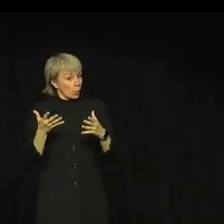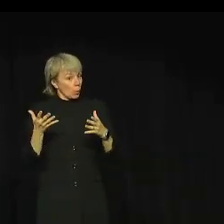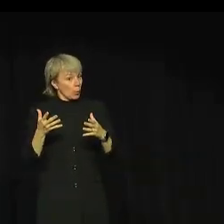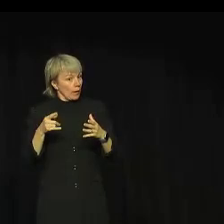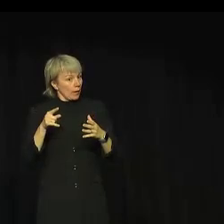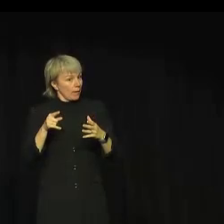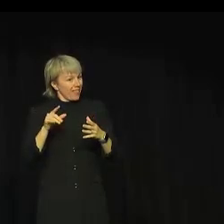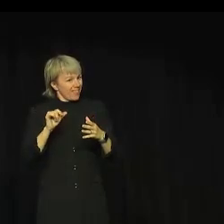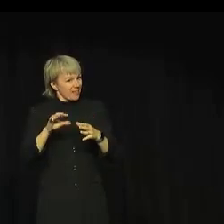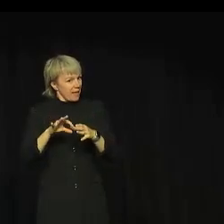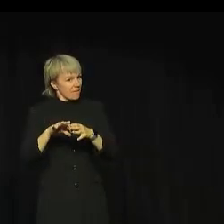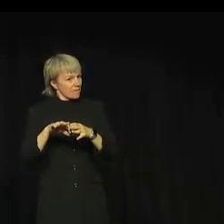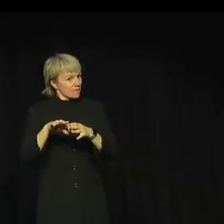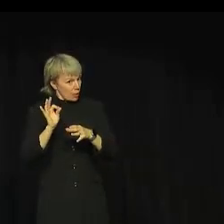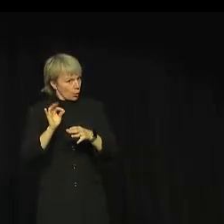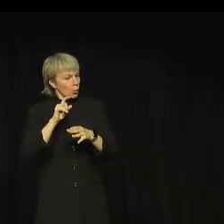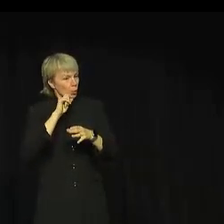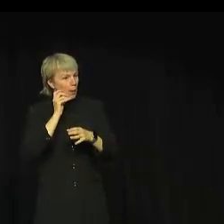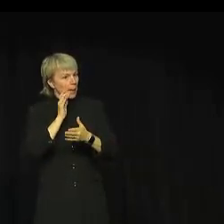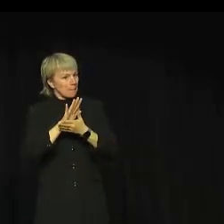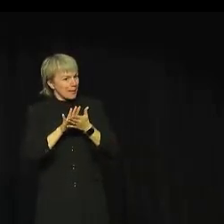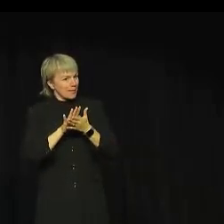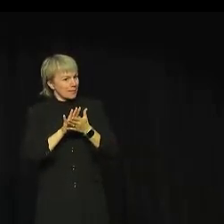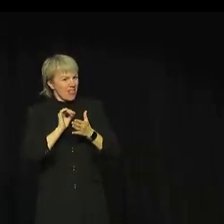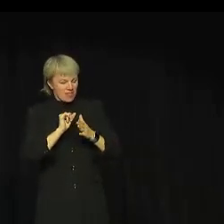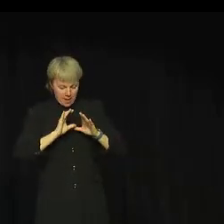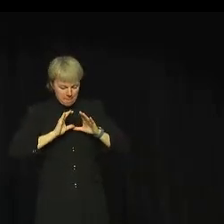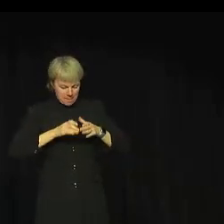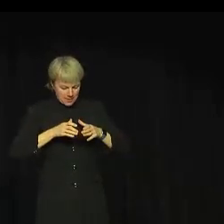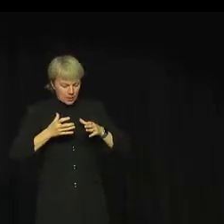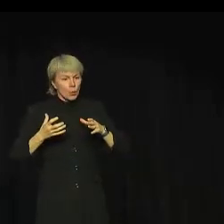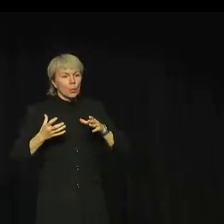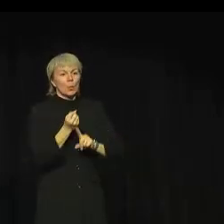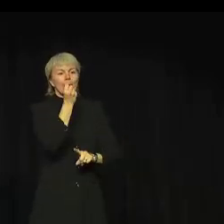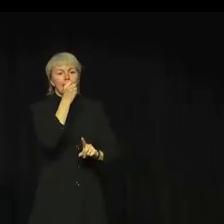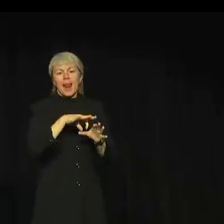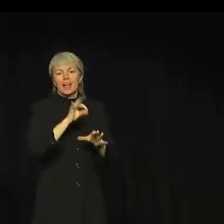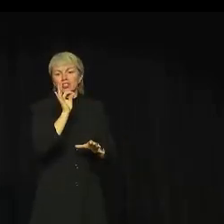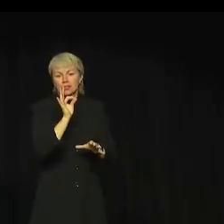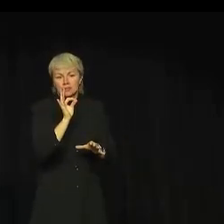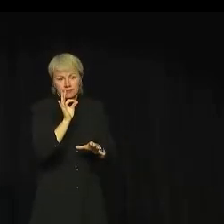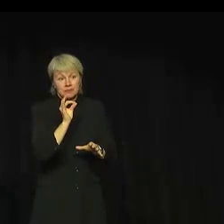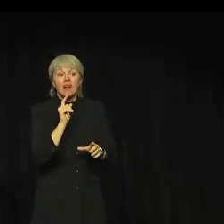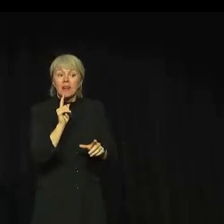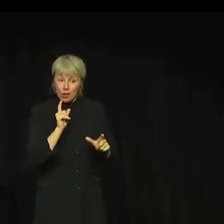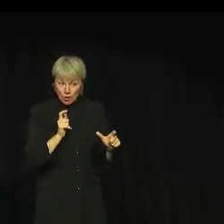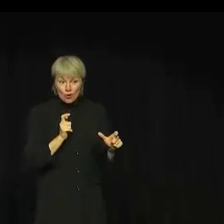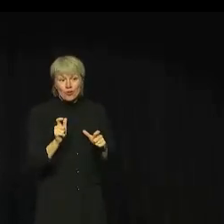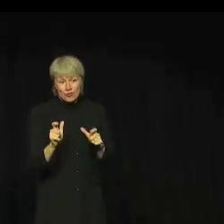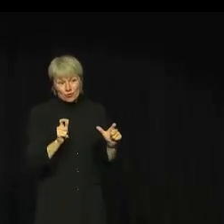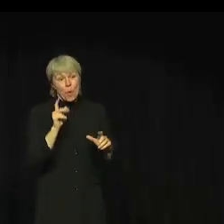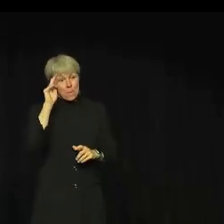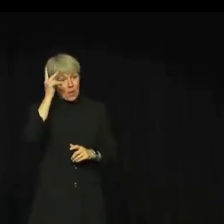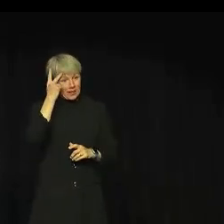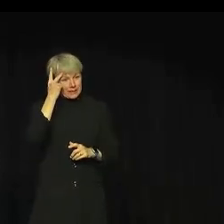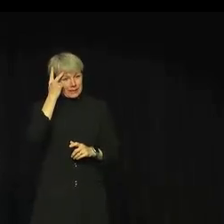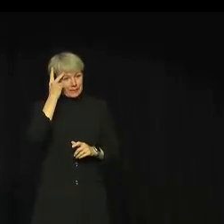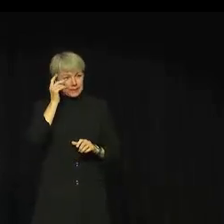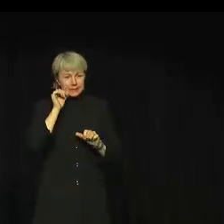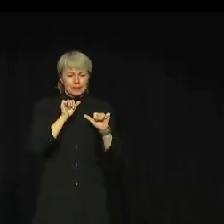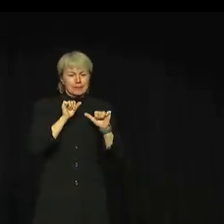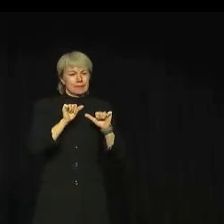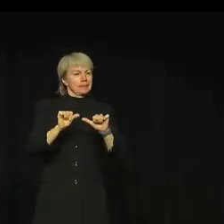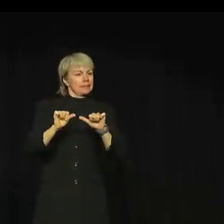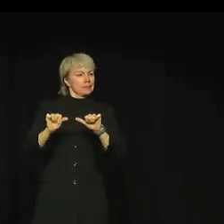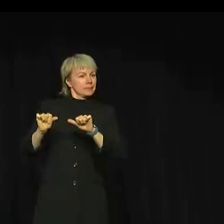made and unmade. That's what controls politics, and politics is played very hard in